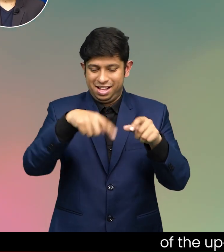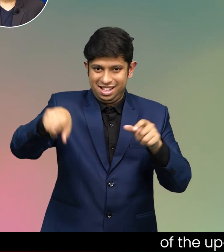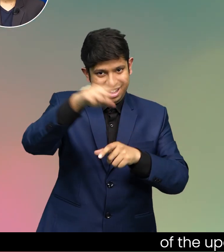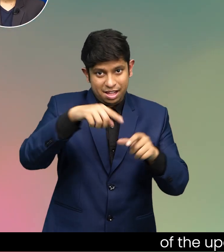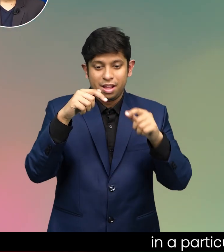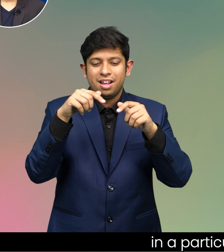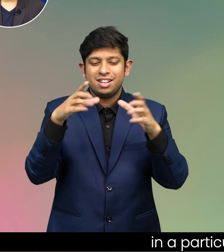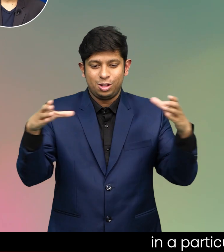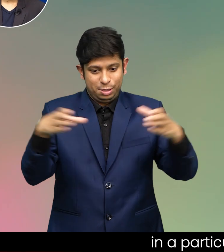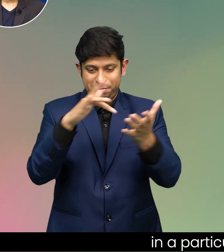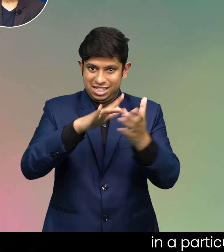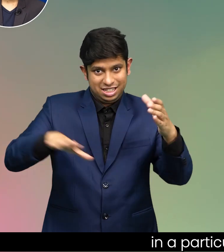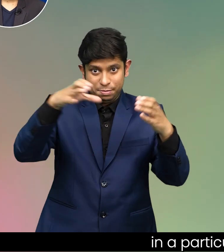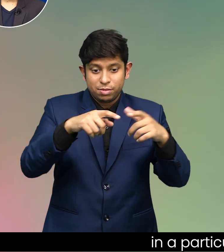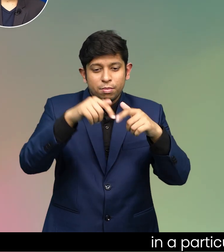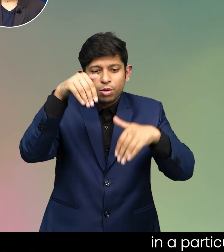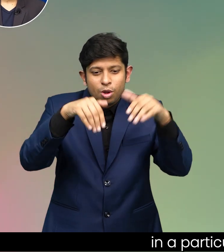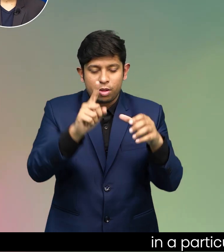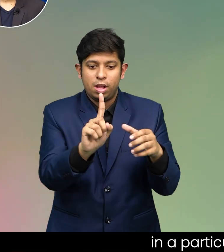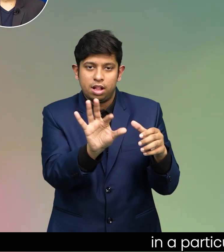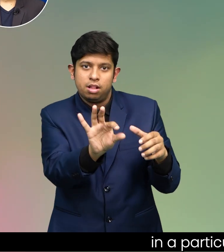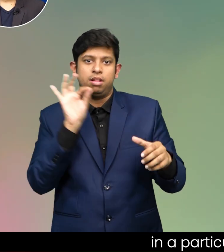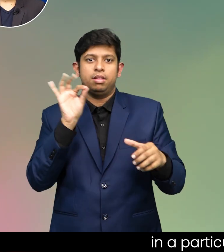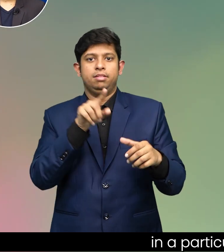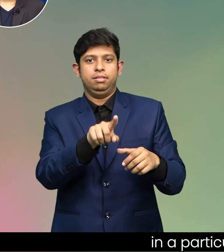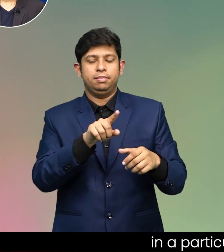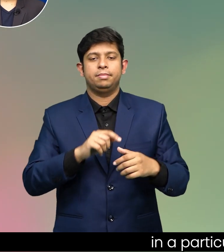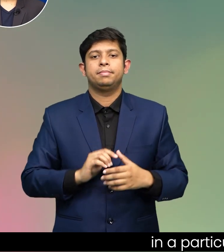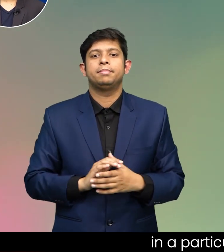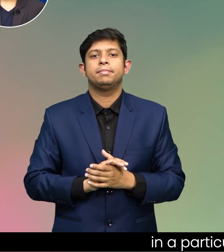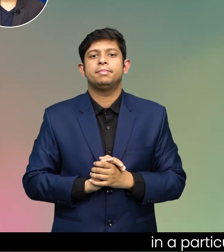upcoming election in a particular constituency.